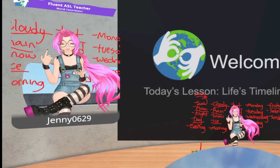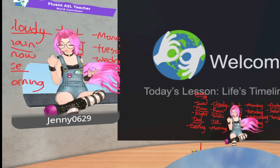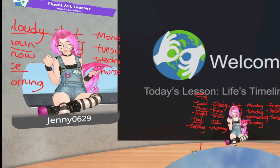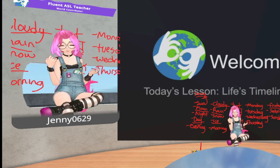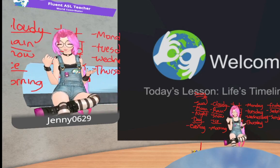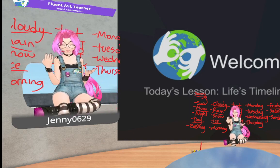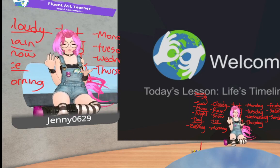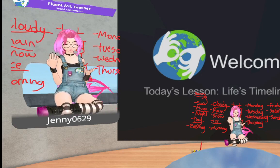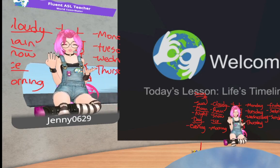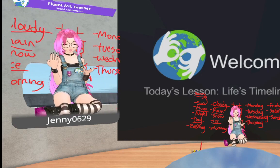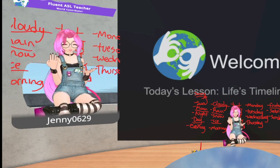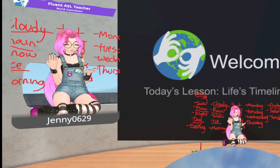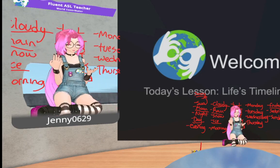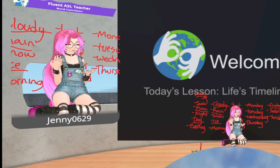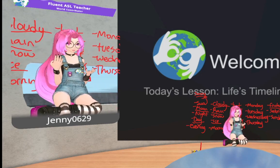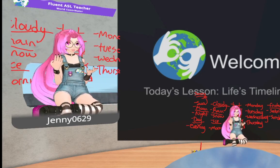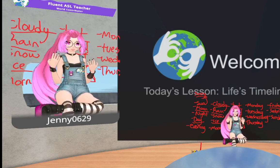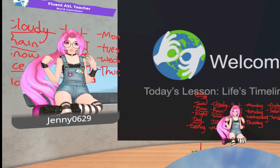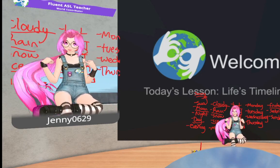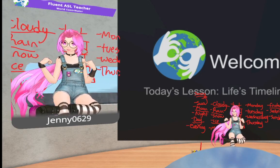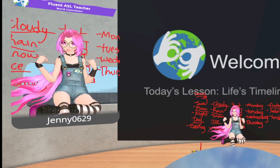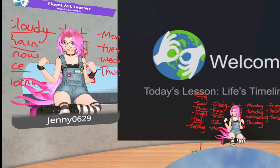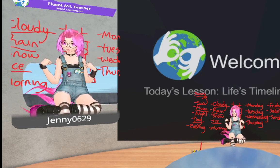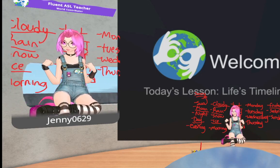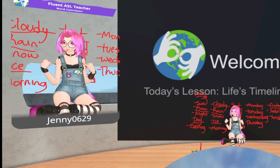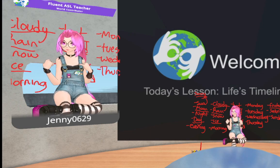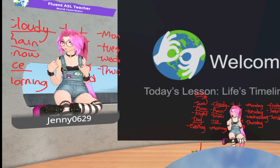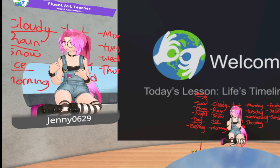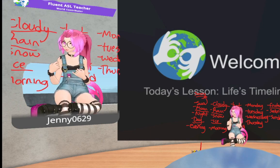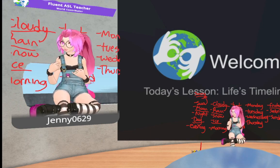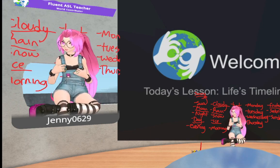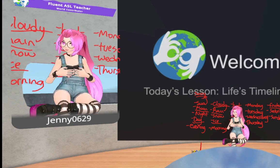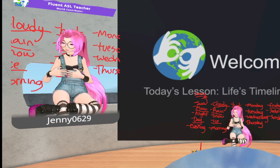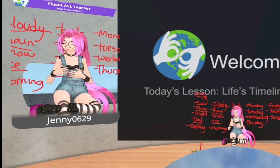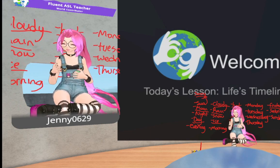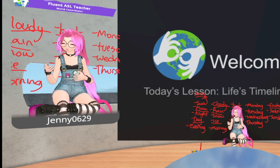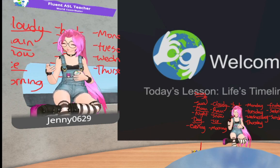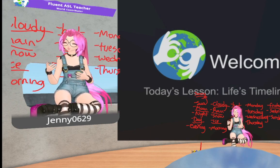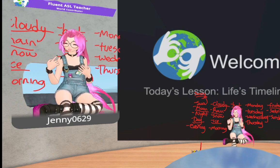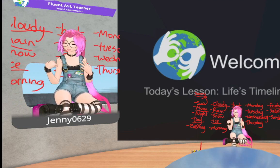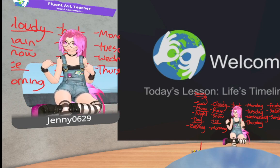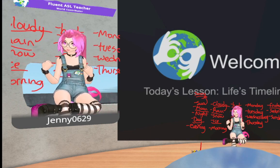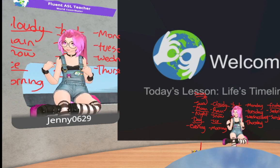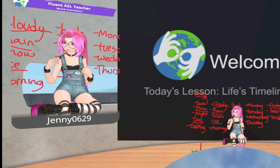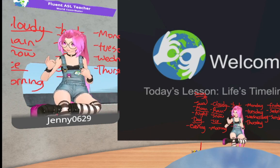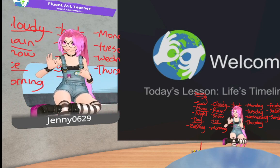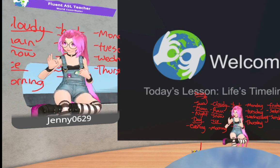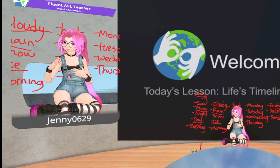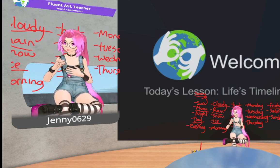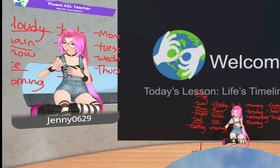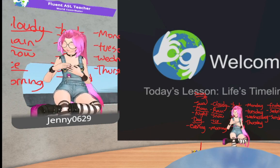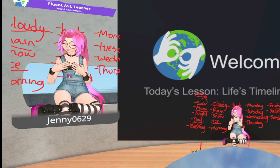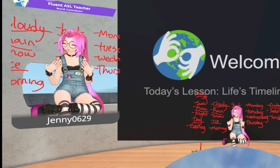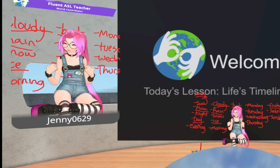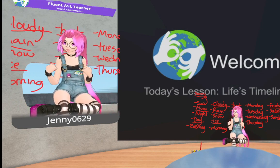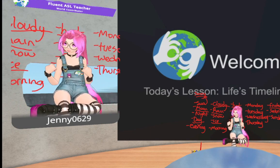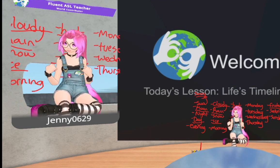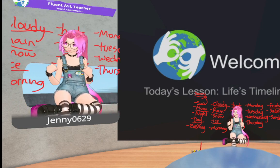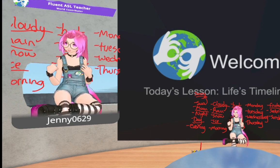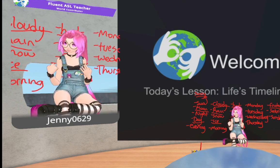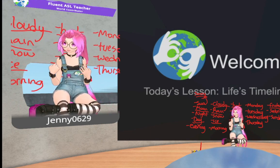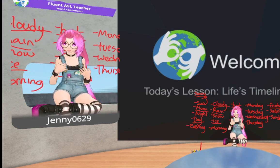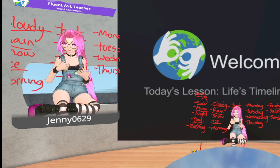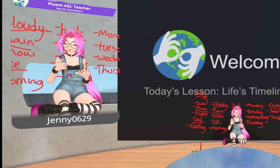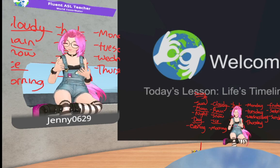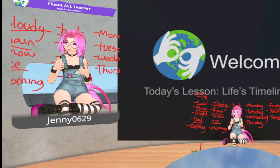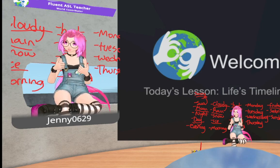doesn't make sense to me. Like, you mean she works out? Because in America, we say like, oh, you look really fit. Like, you look really nice.